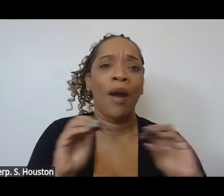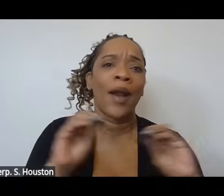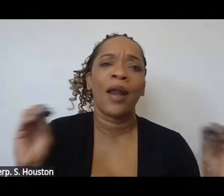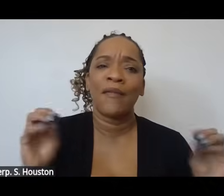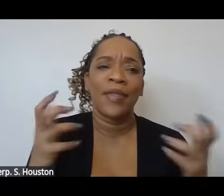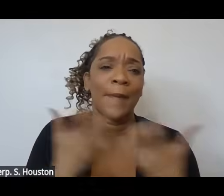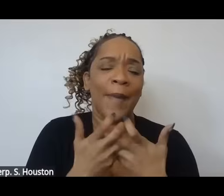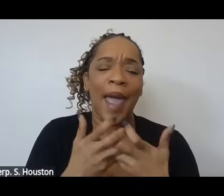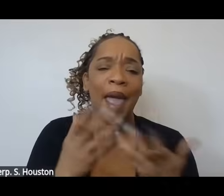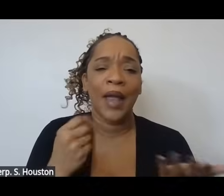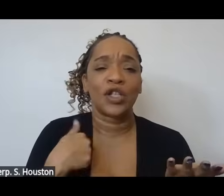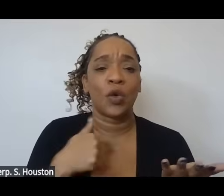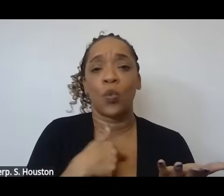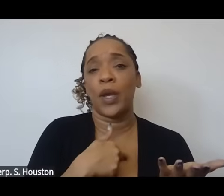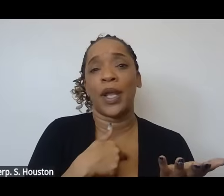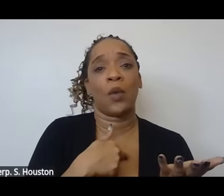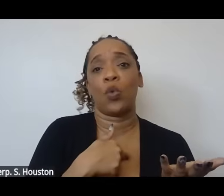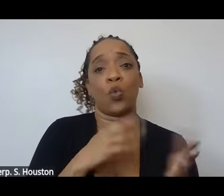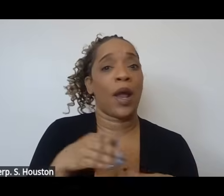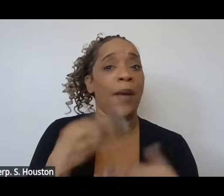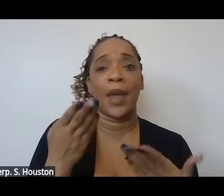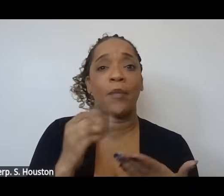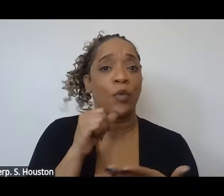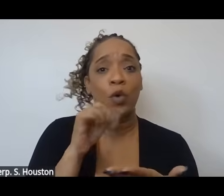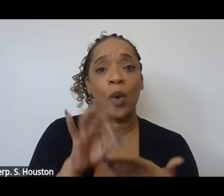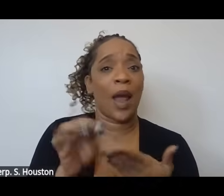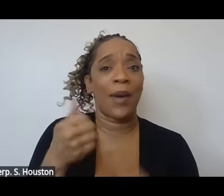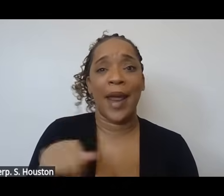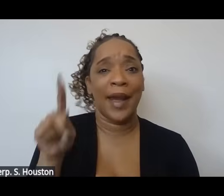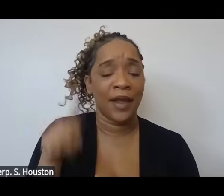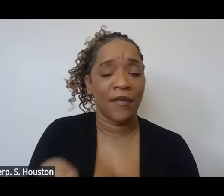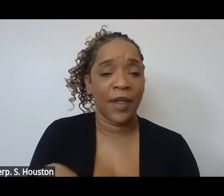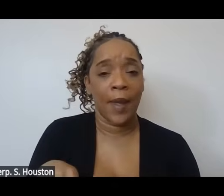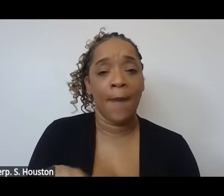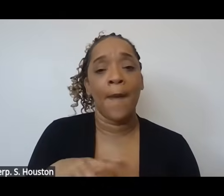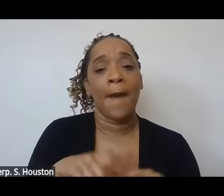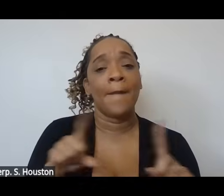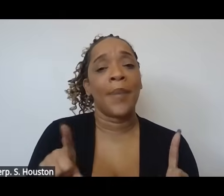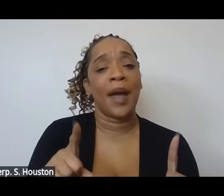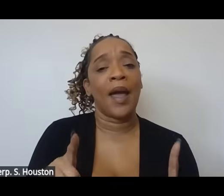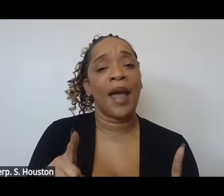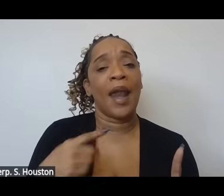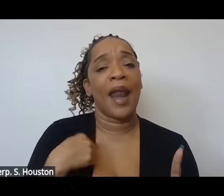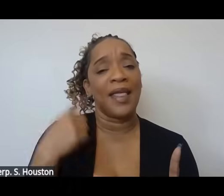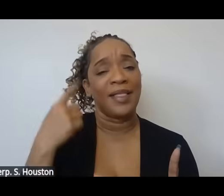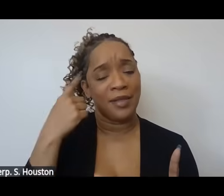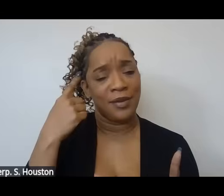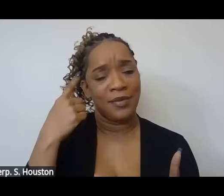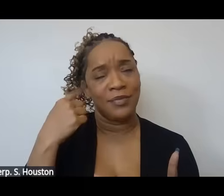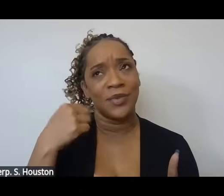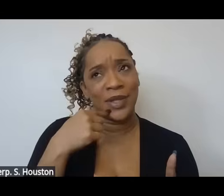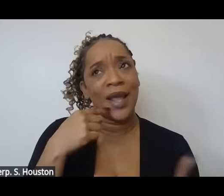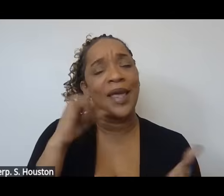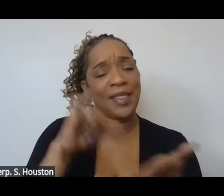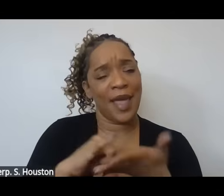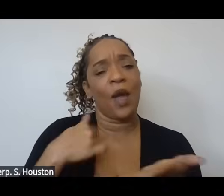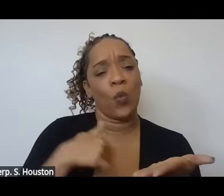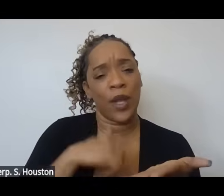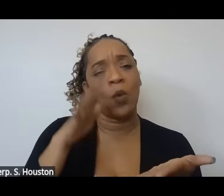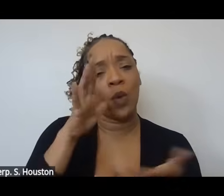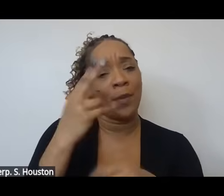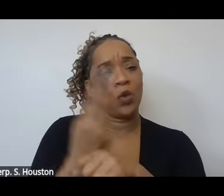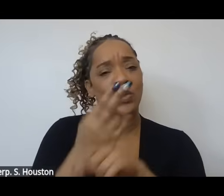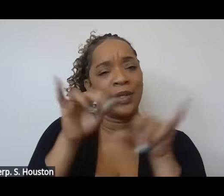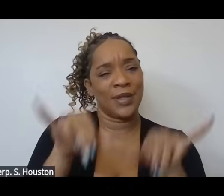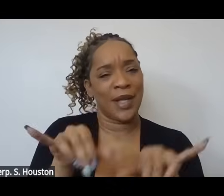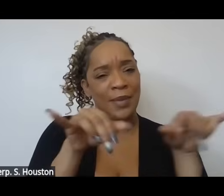And we would recommend none of them count. But in any case, I think we would be using the same standard in making those comparisons. Yeah. Do